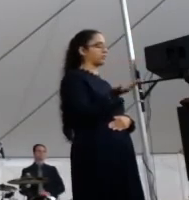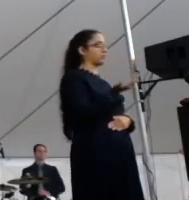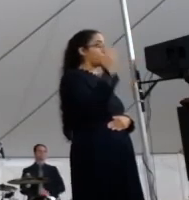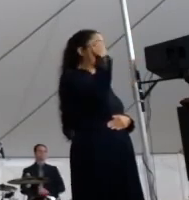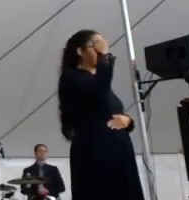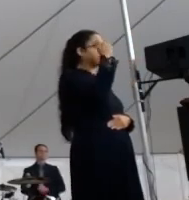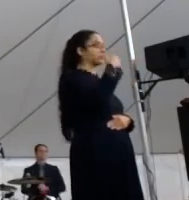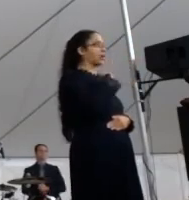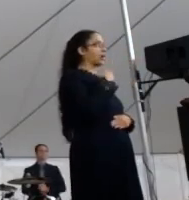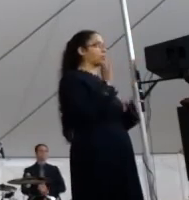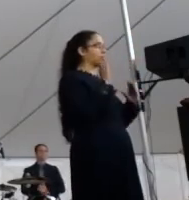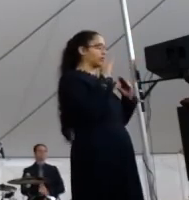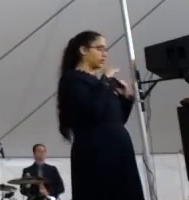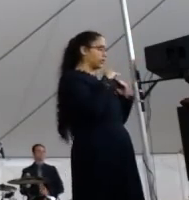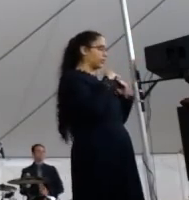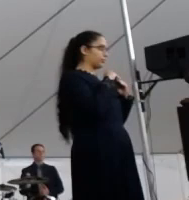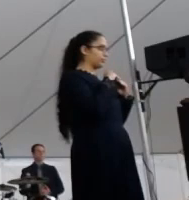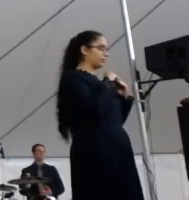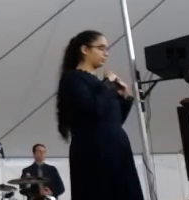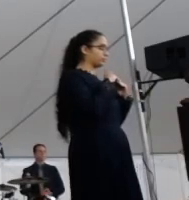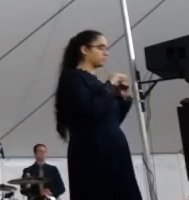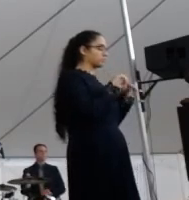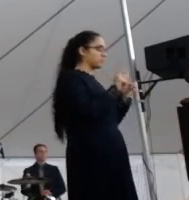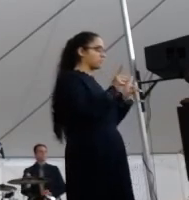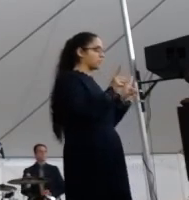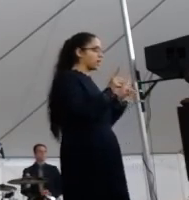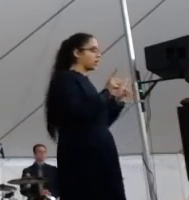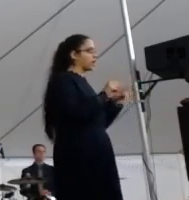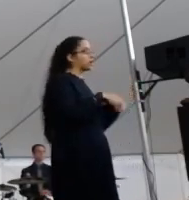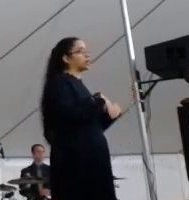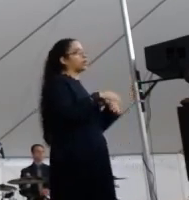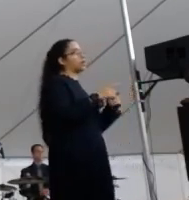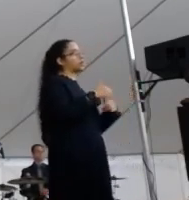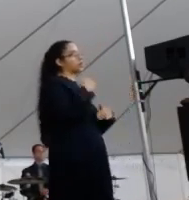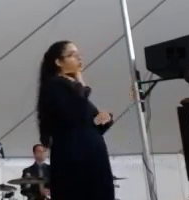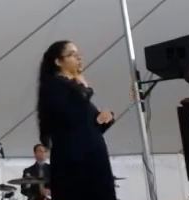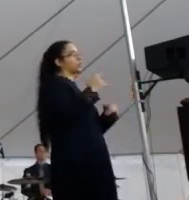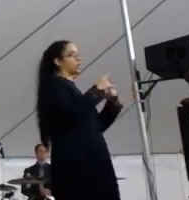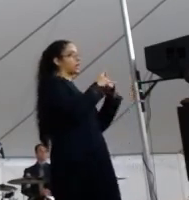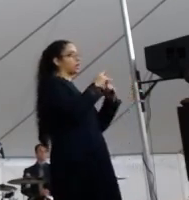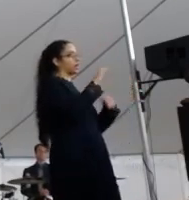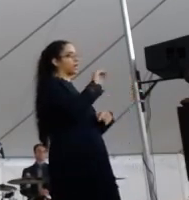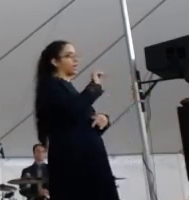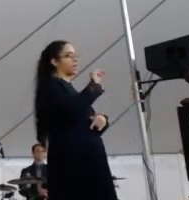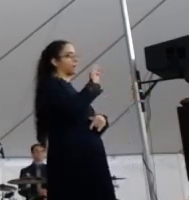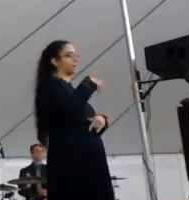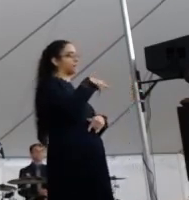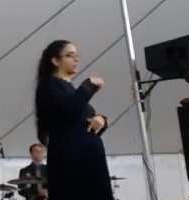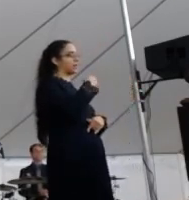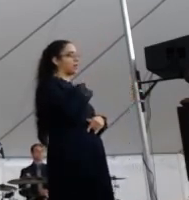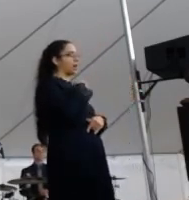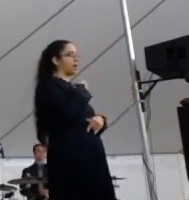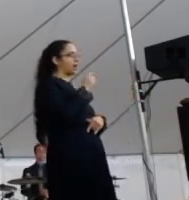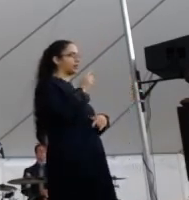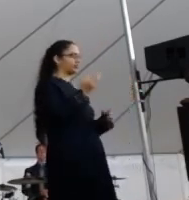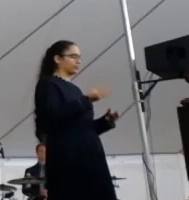insecure. But somewhere at a North Carolina youth camp, I carried that